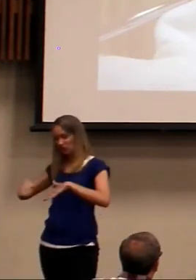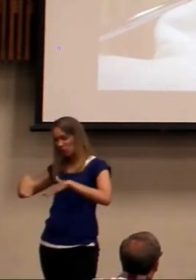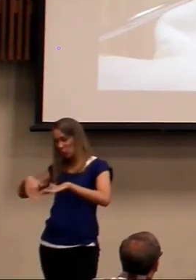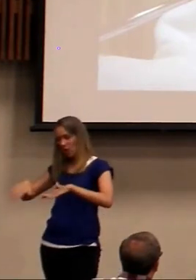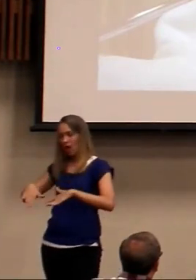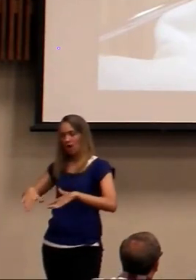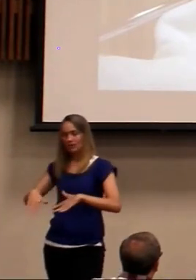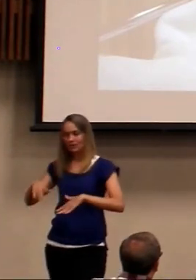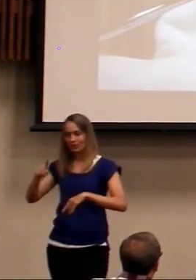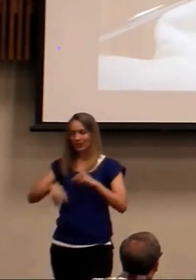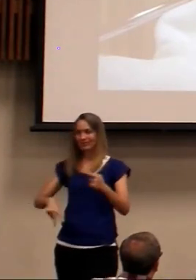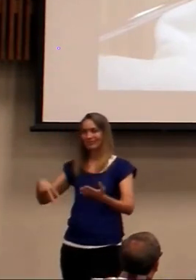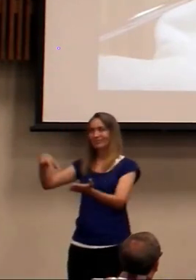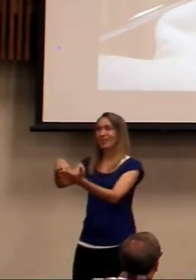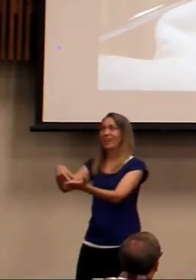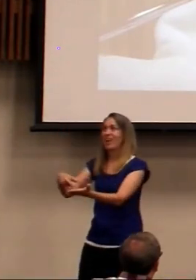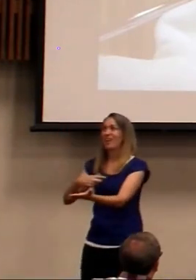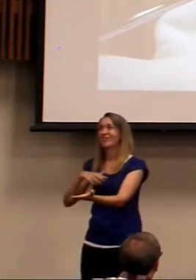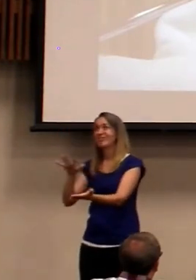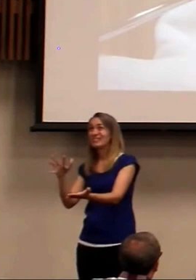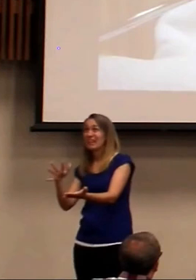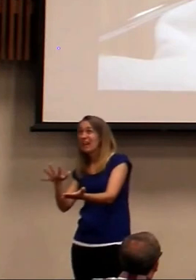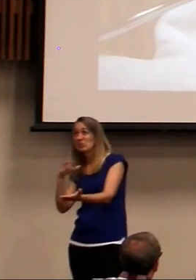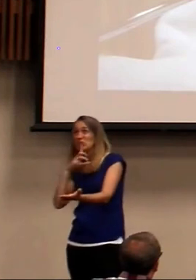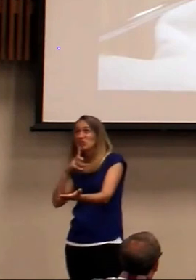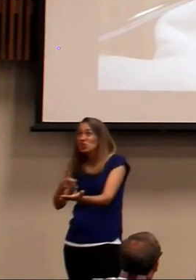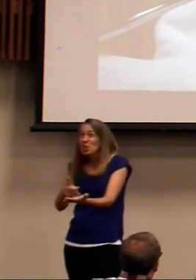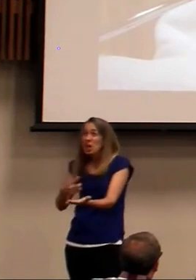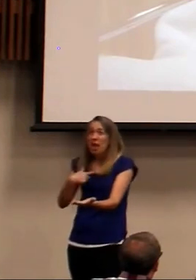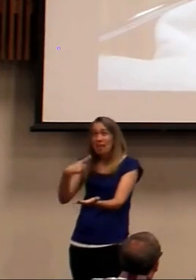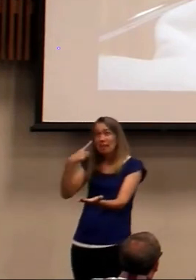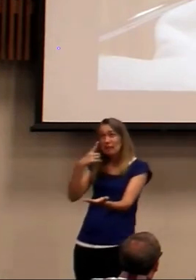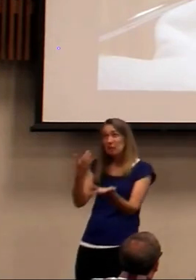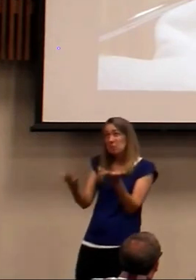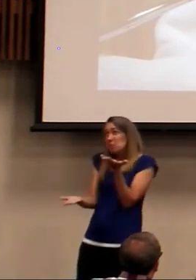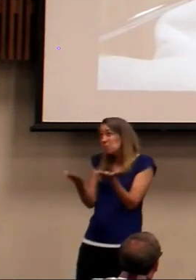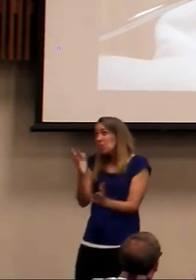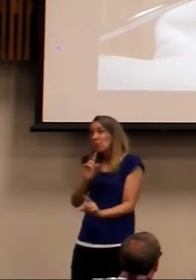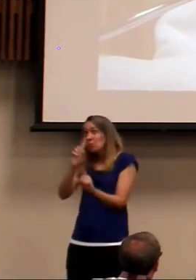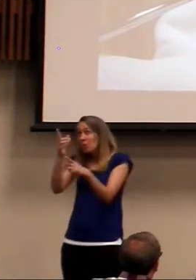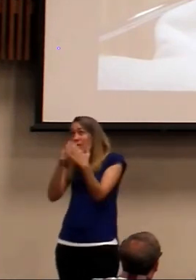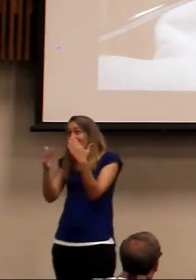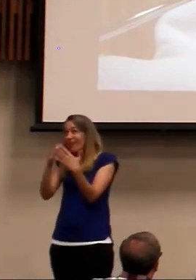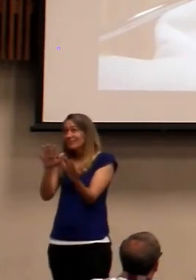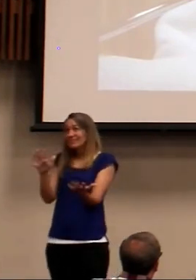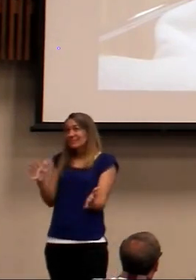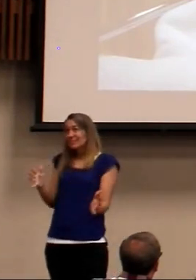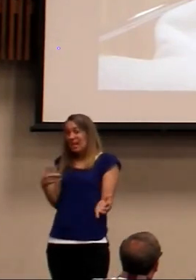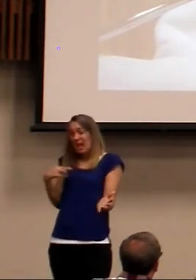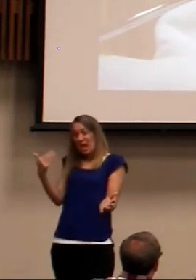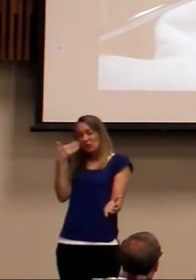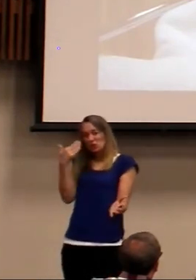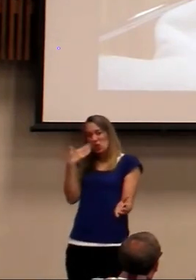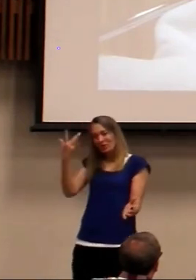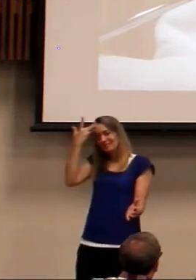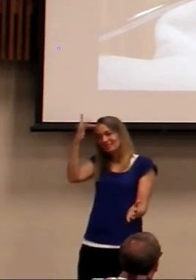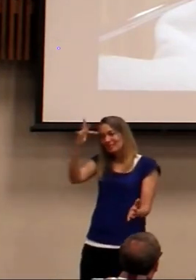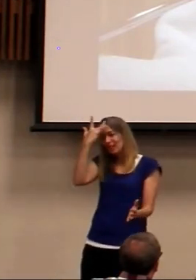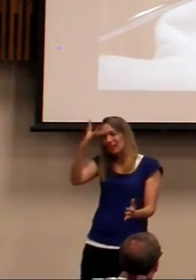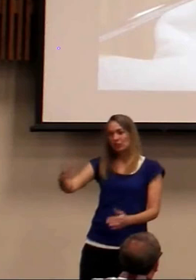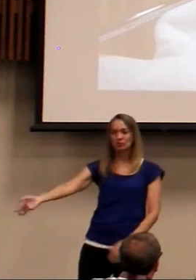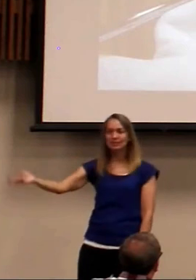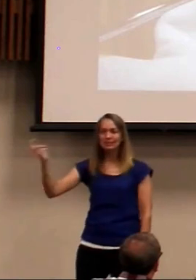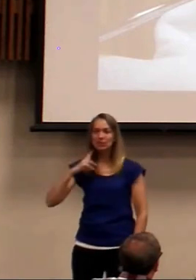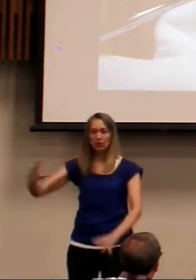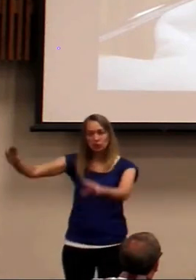sure. I'm mostly thinking I go to heaven. I know intellectually, Gerald Payton